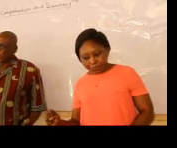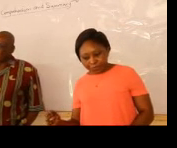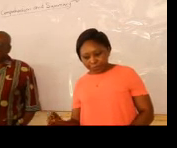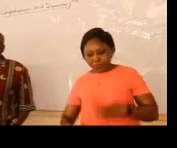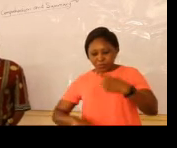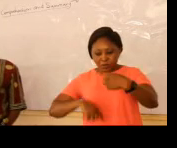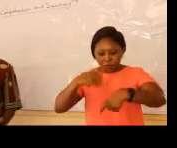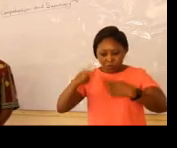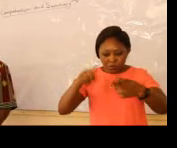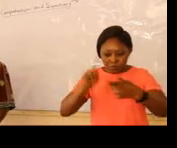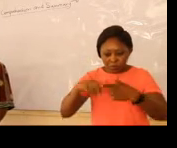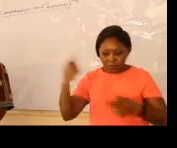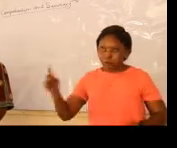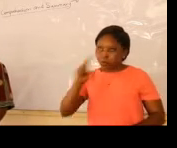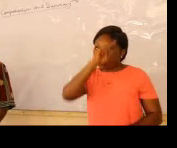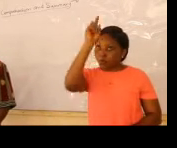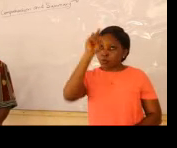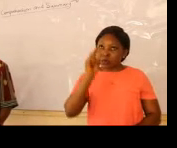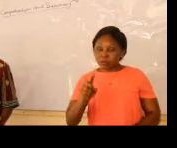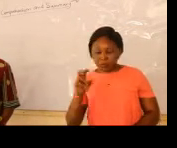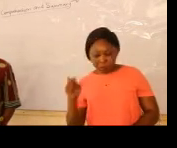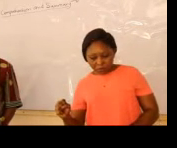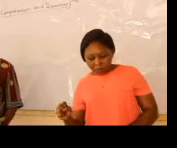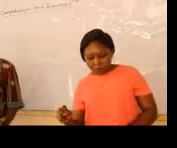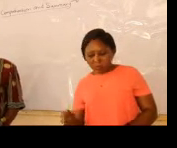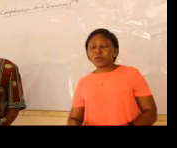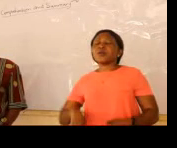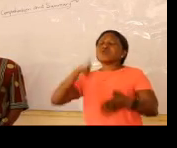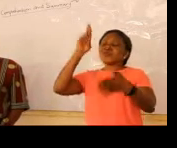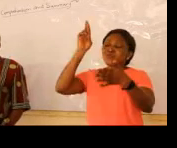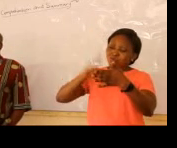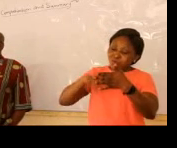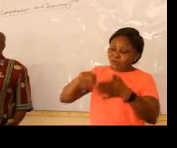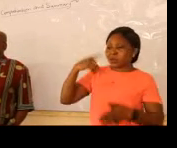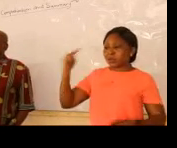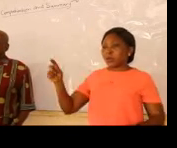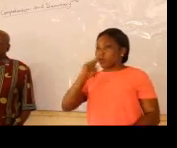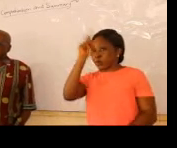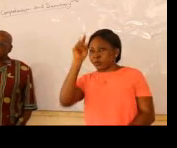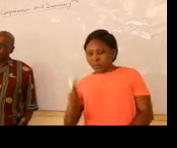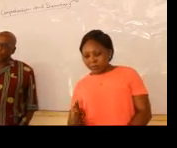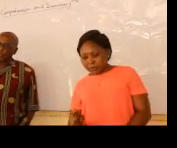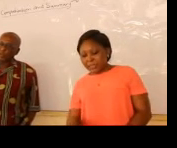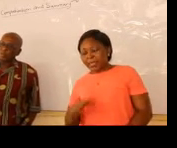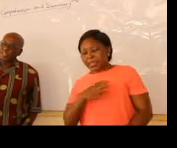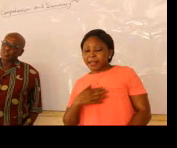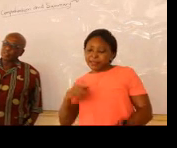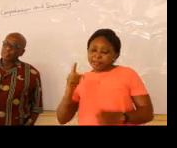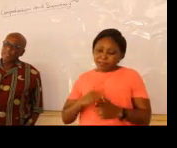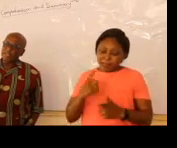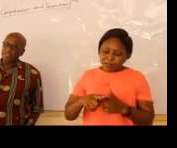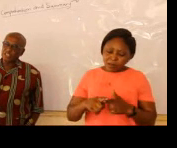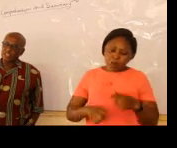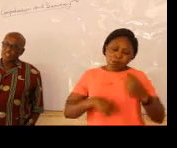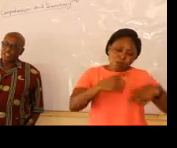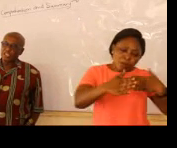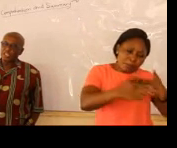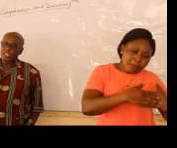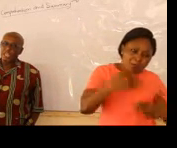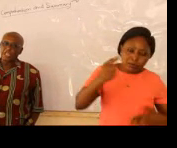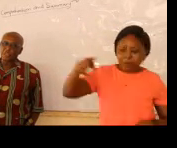Go to the questions, read the questions, and then you go back to the